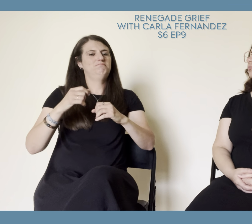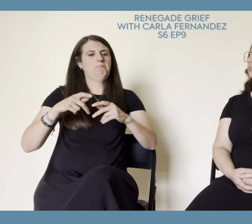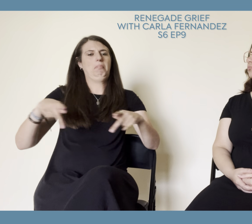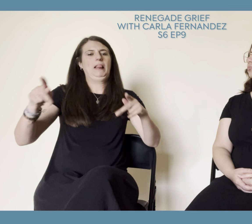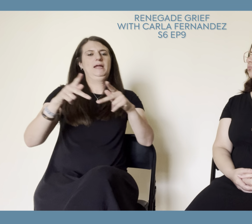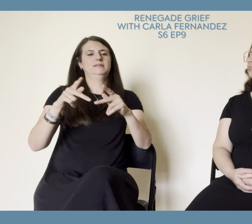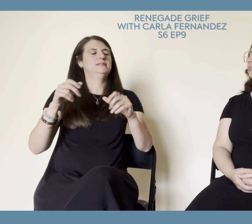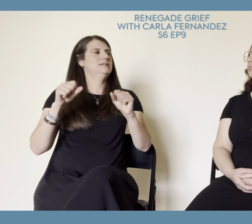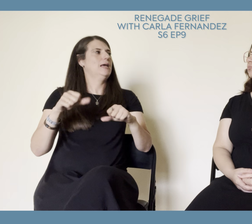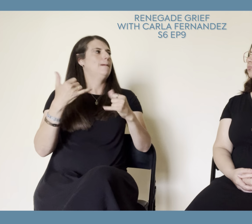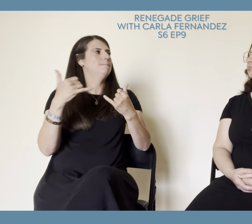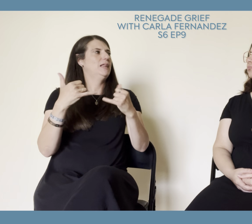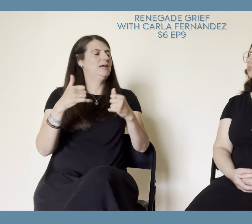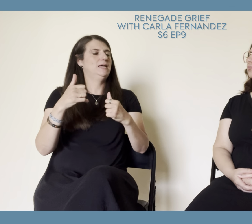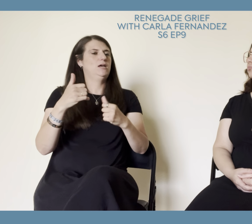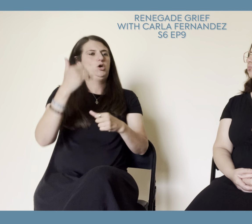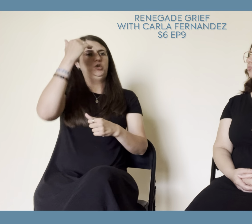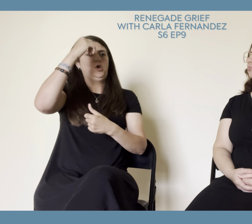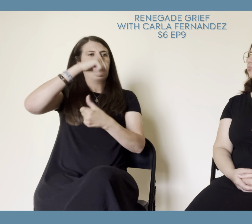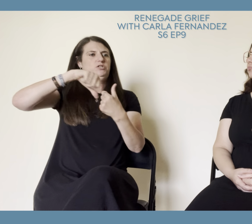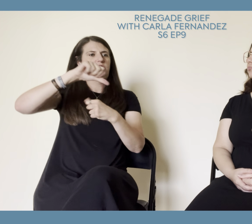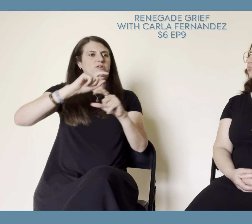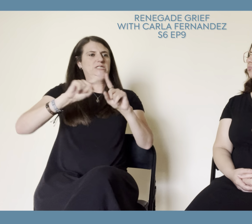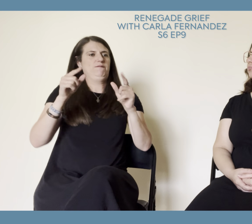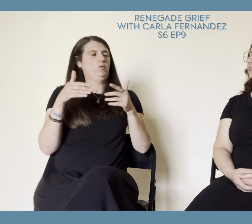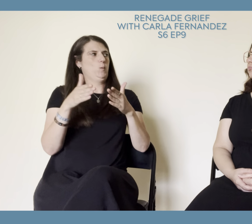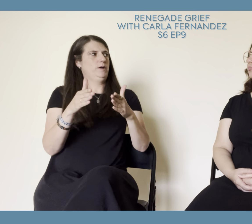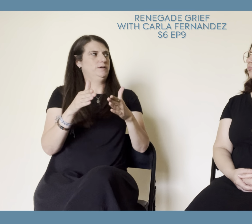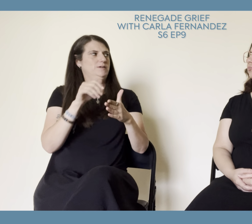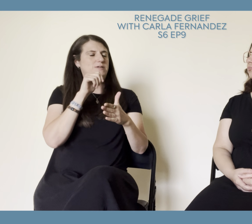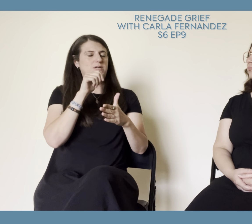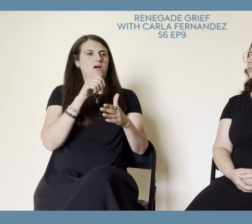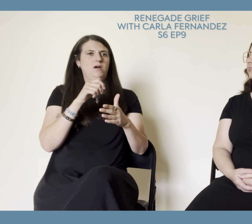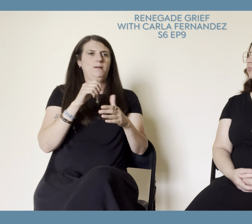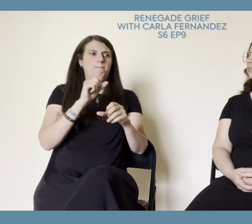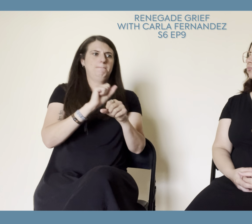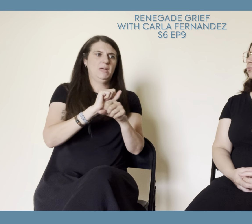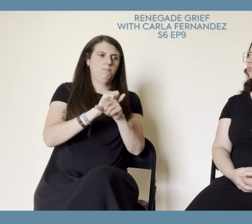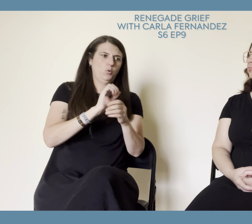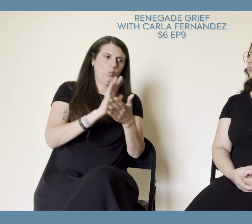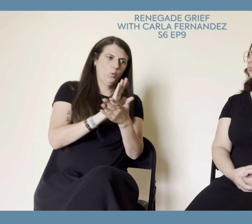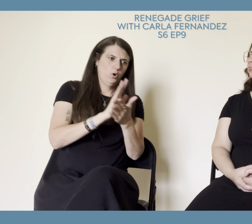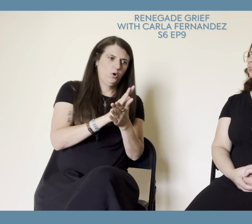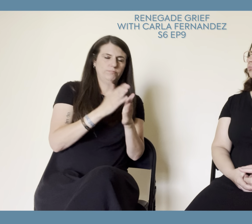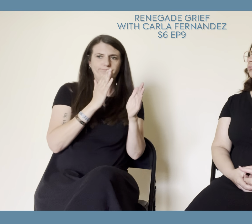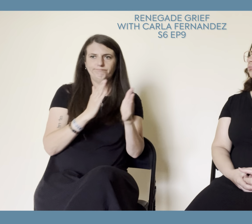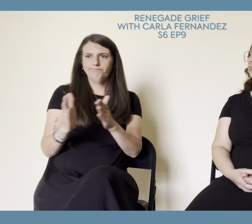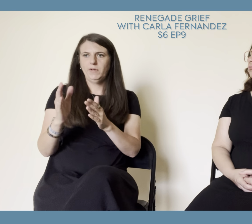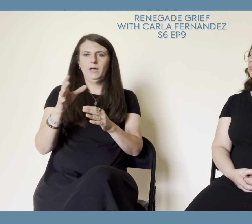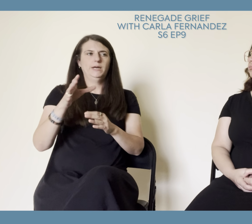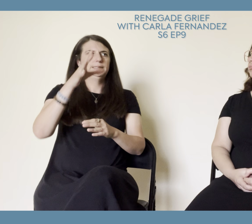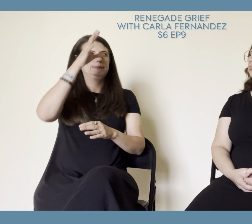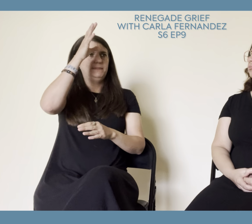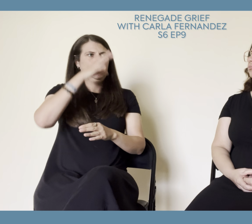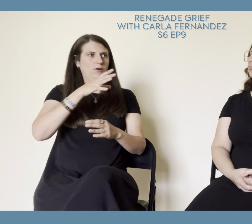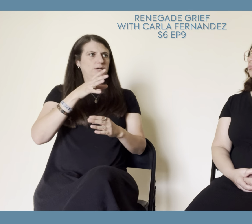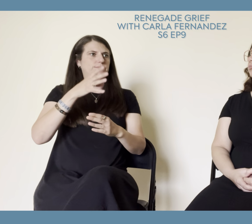each other in different ways. We were not dealing with the paperwork and the logistics of having a dead parent. We weren't like trying